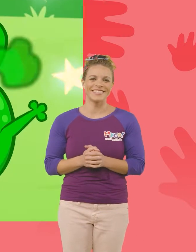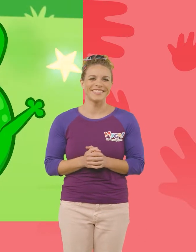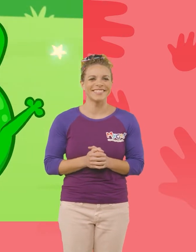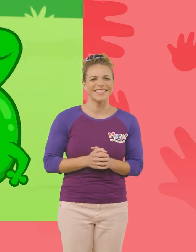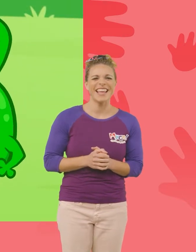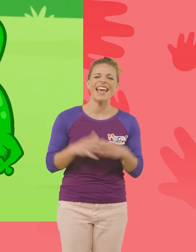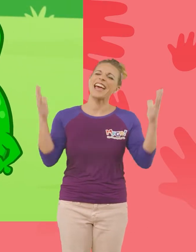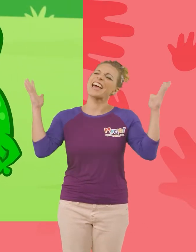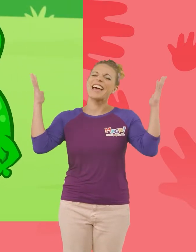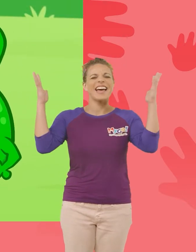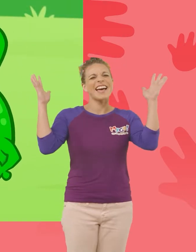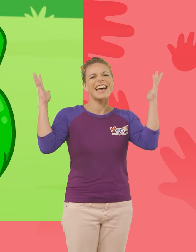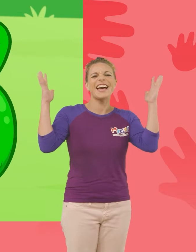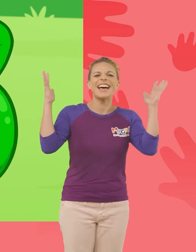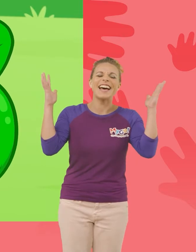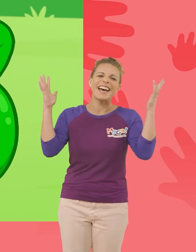Ha haaa! Ha ha ha ha!